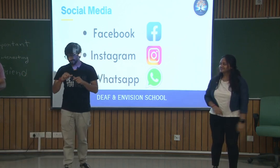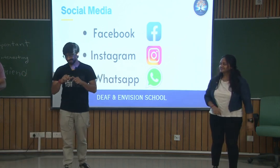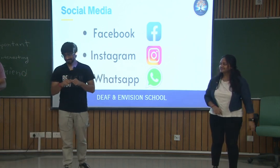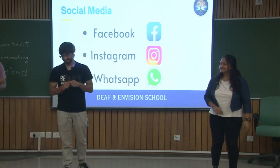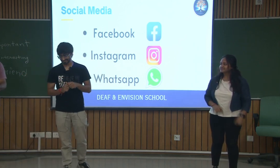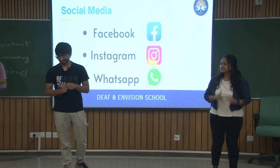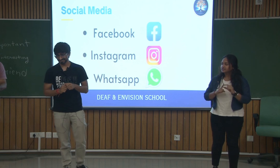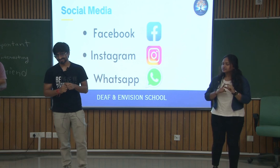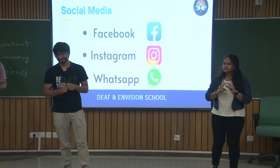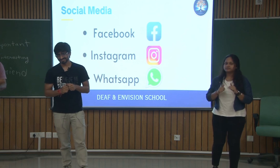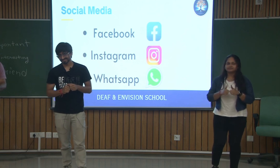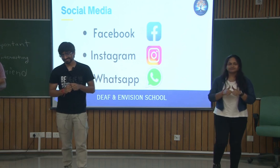And absent,